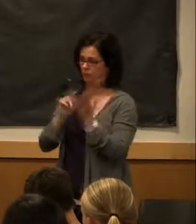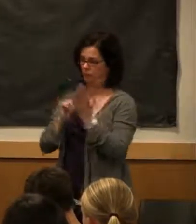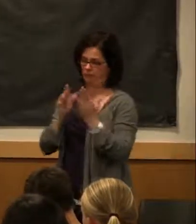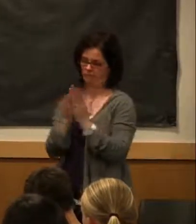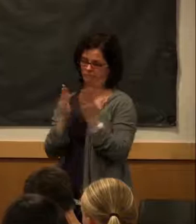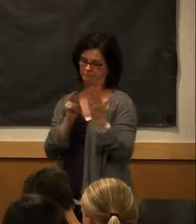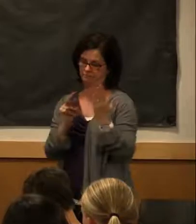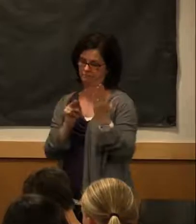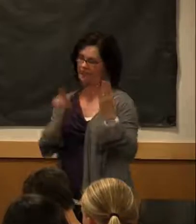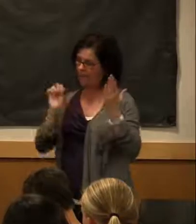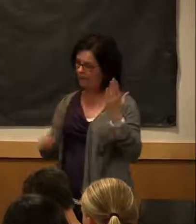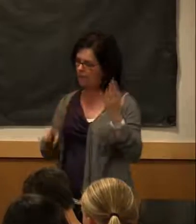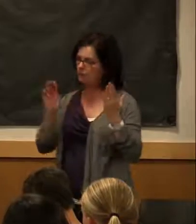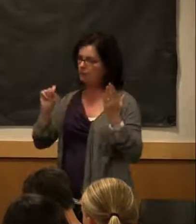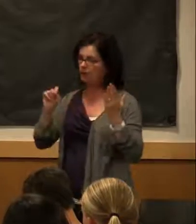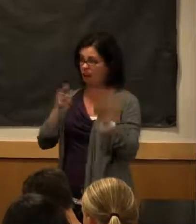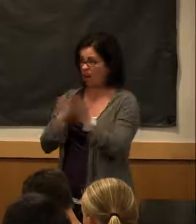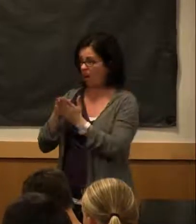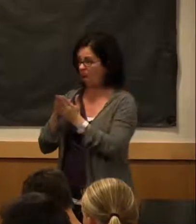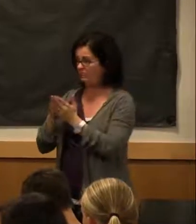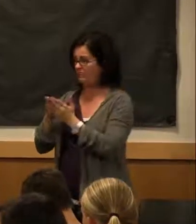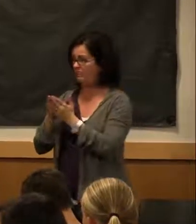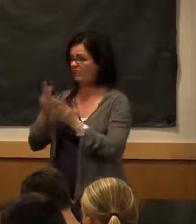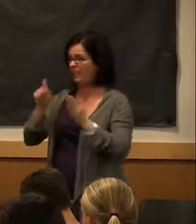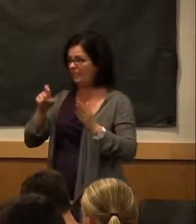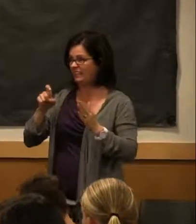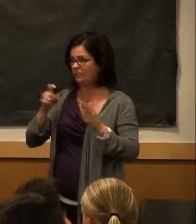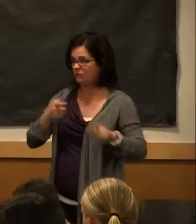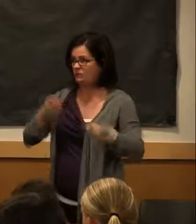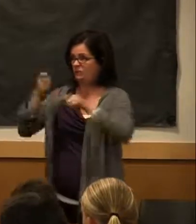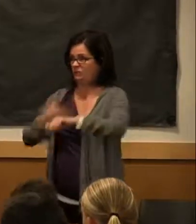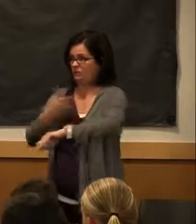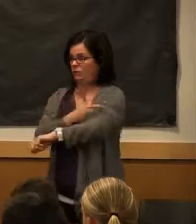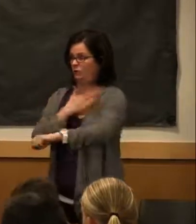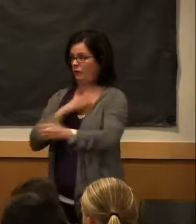But to be honest, I really need to have improved Braille skills.